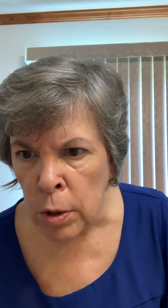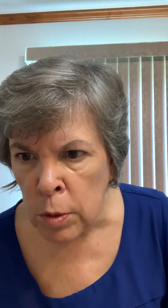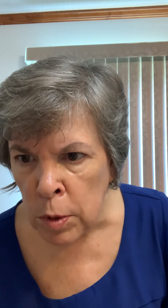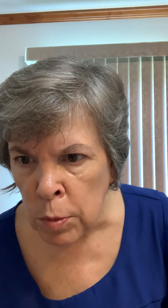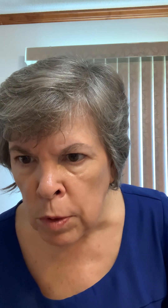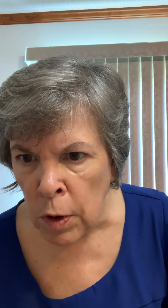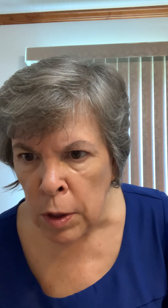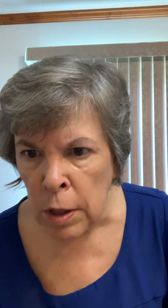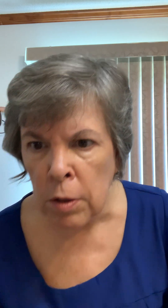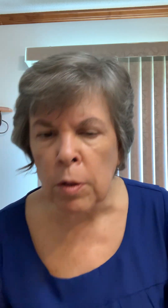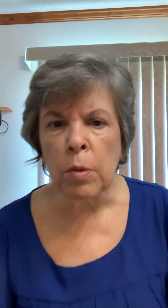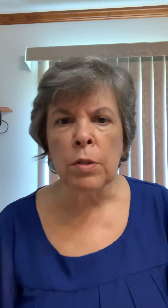which we've already learned the words for.